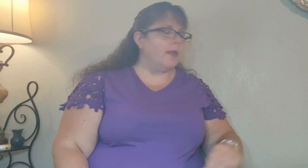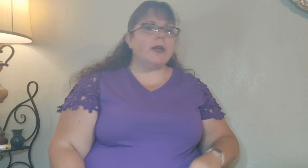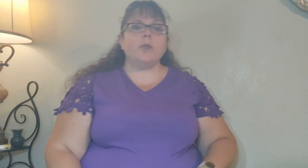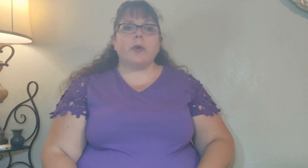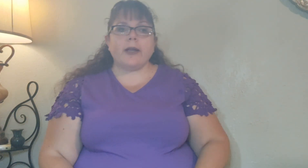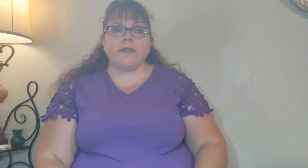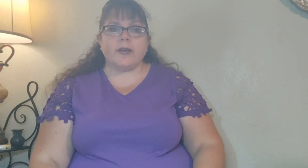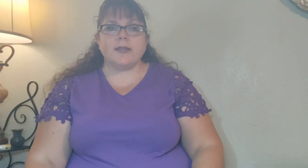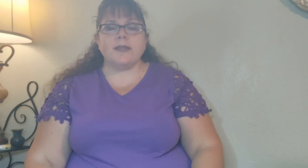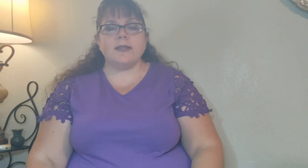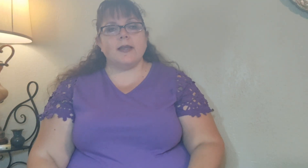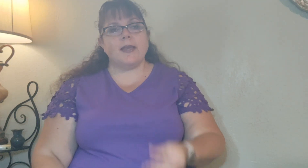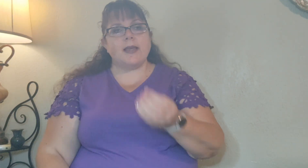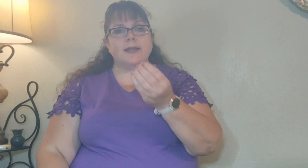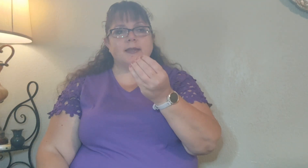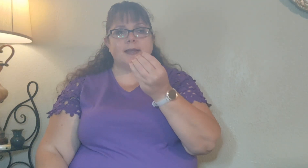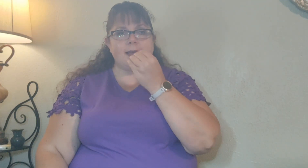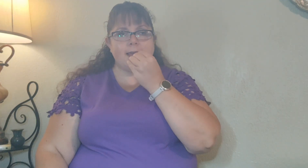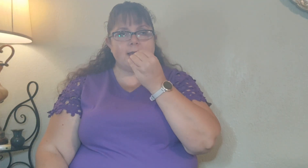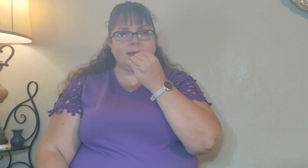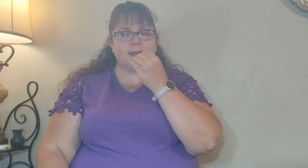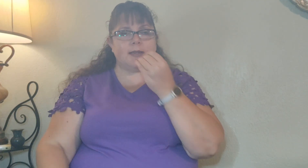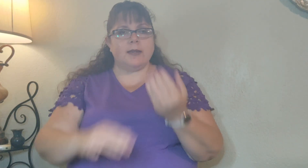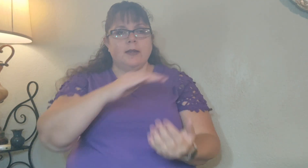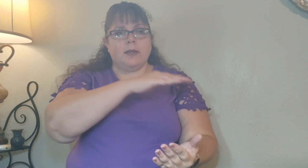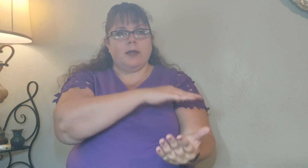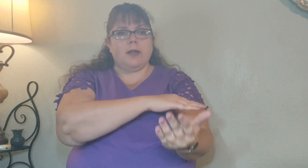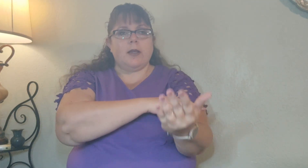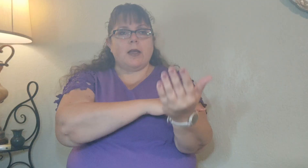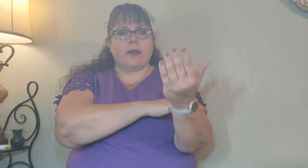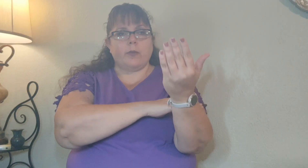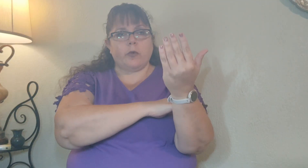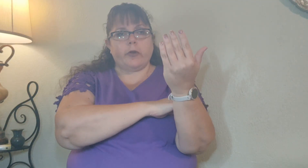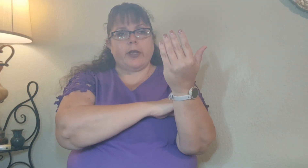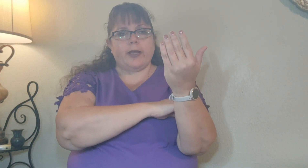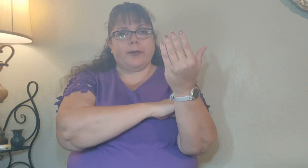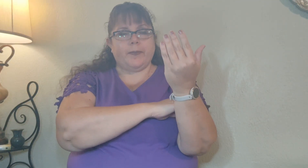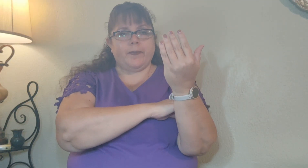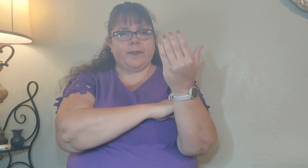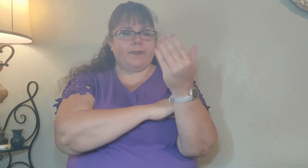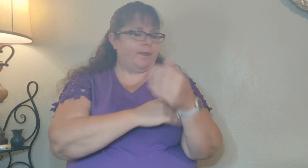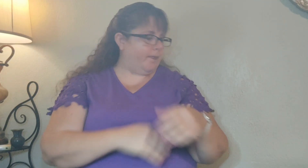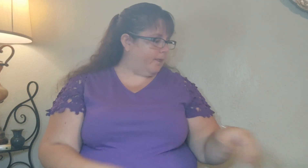Then breakfast is eat and morning.